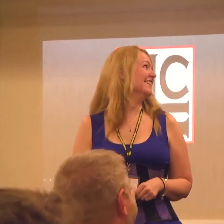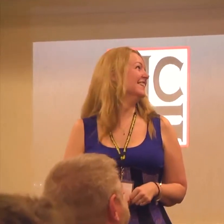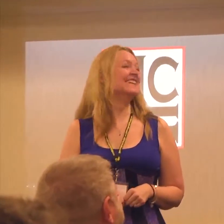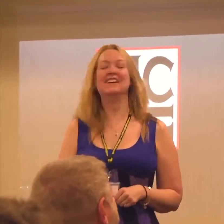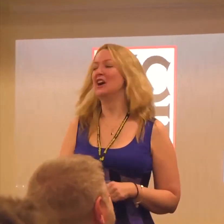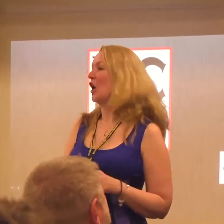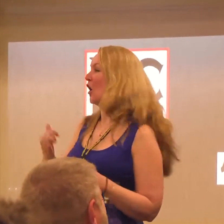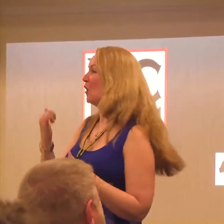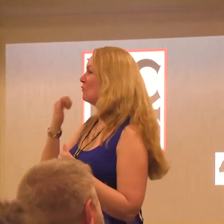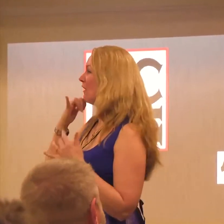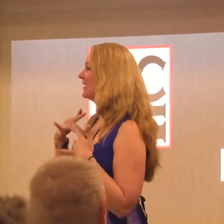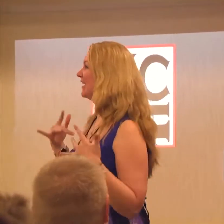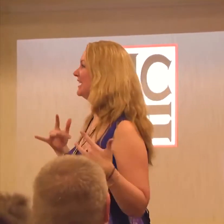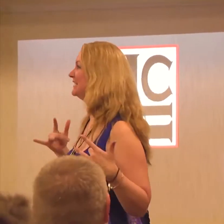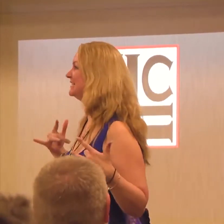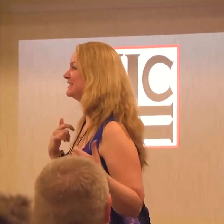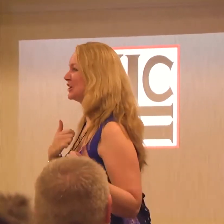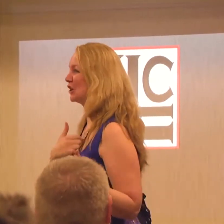Wrong event, sorry.